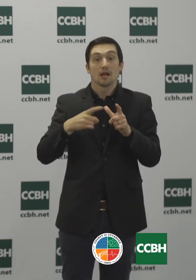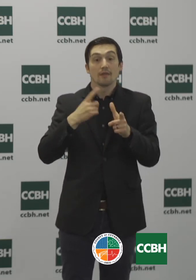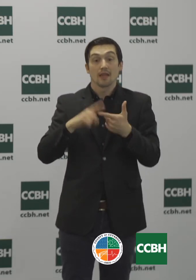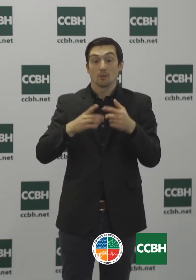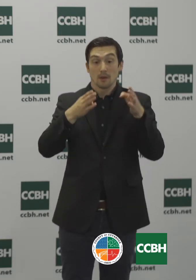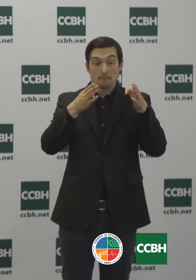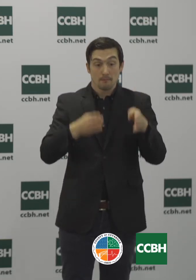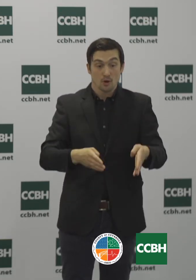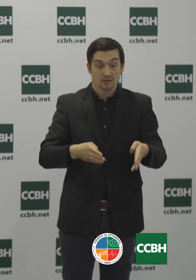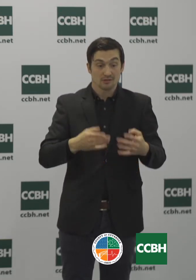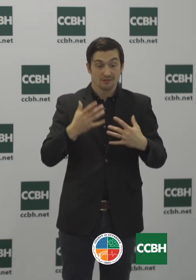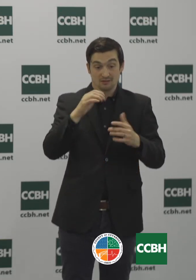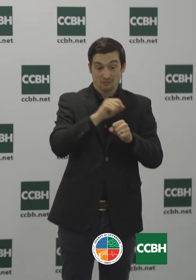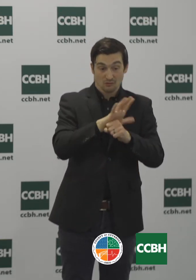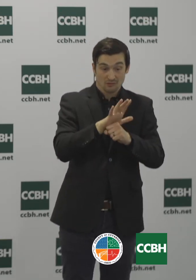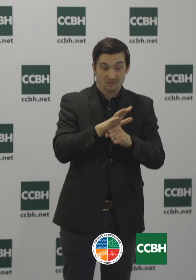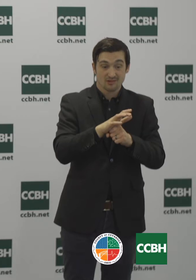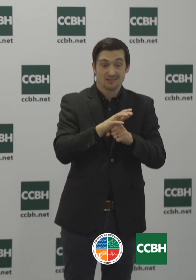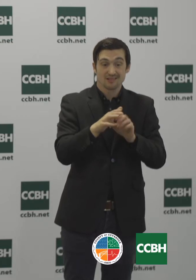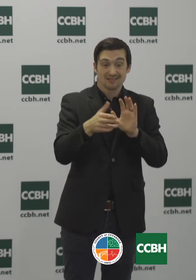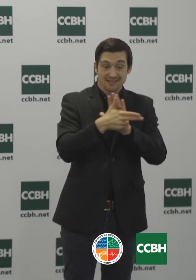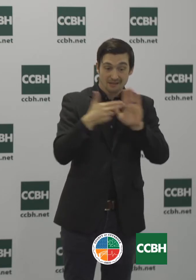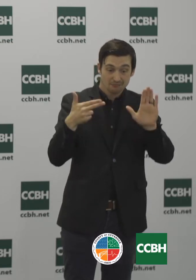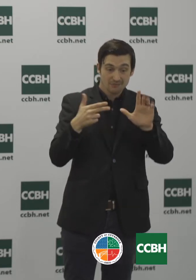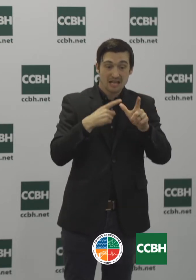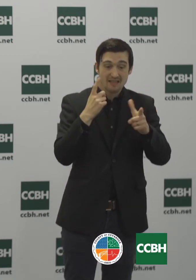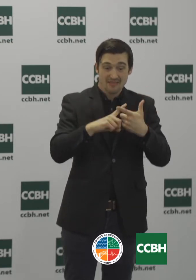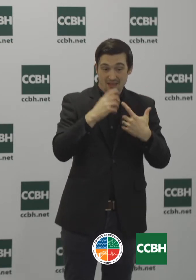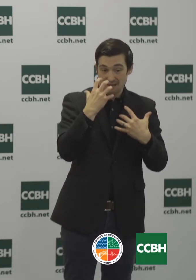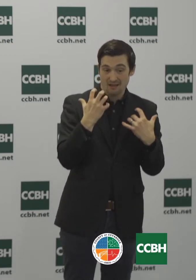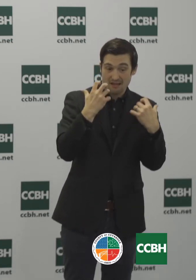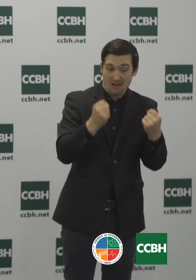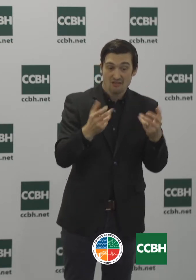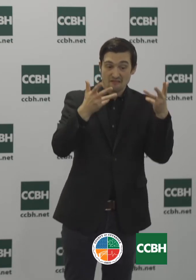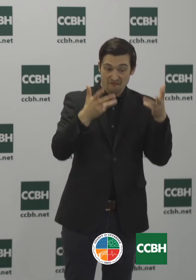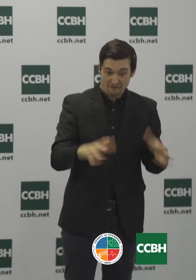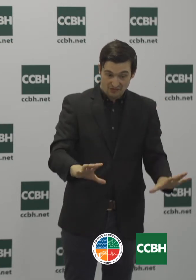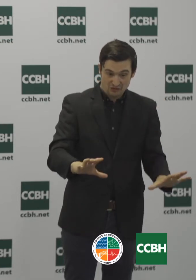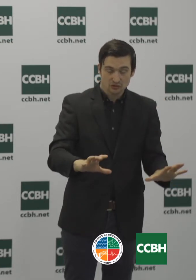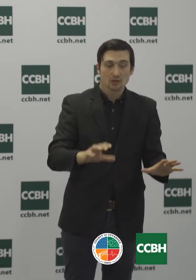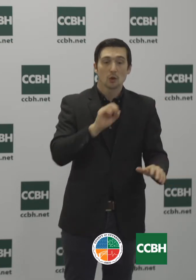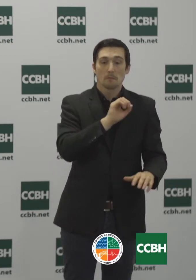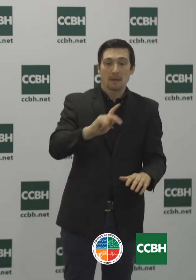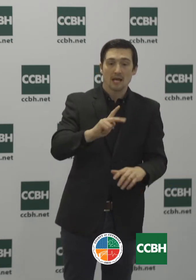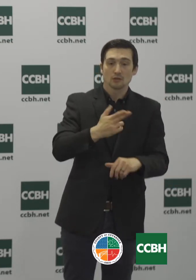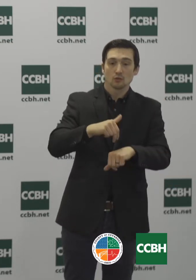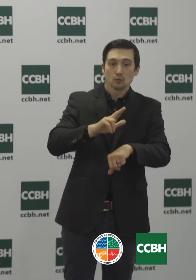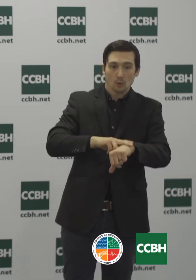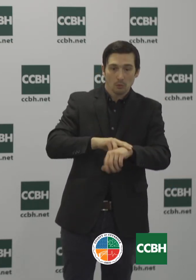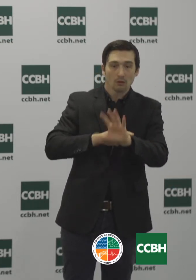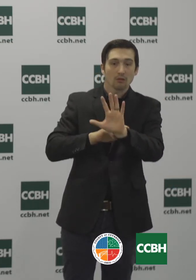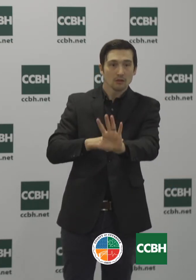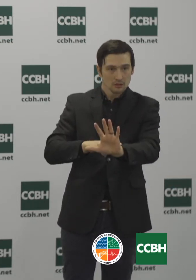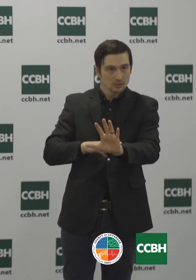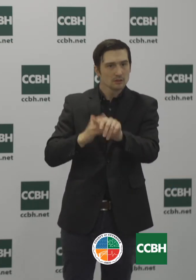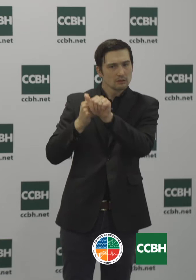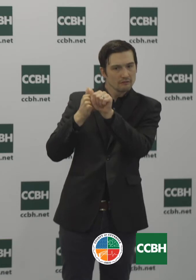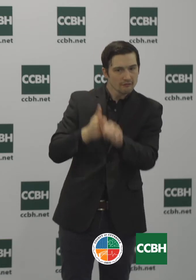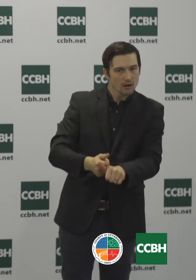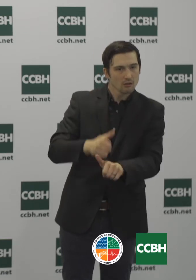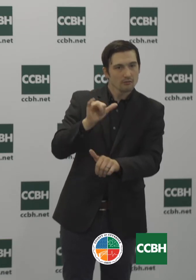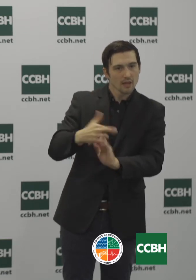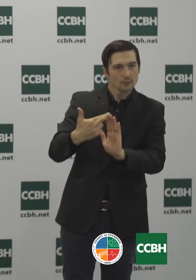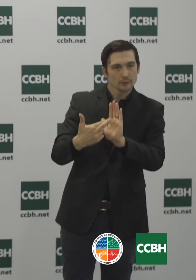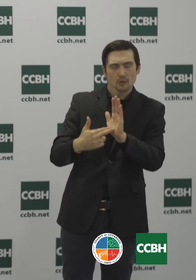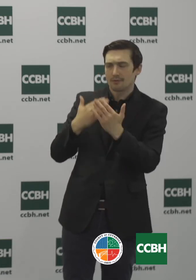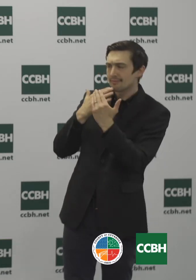return to good health, working closely with our partners at the Cleveland Department of Public Health. So we'd like to thank the county executive